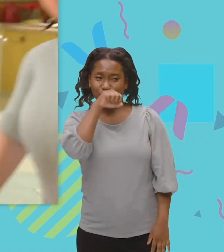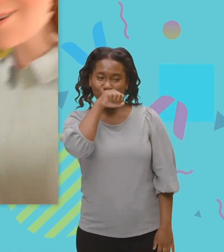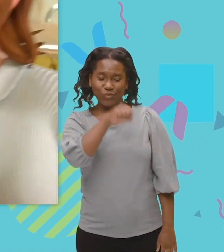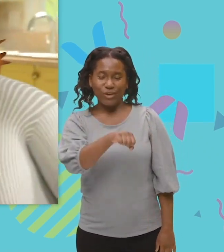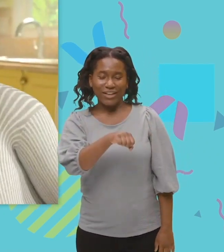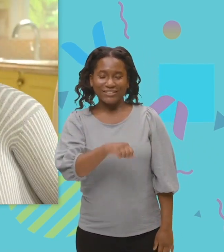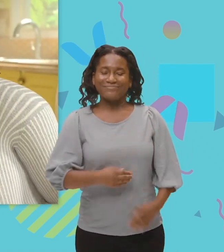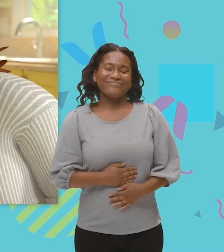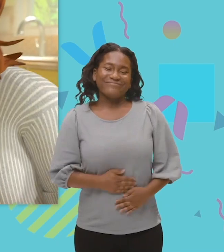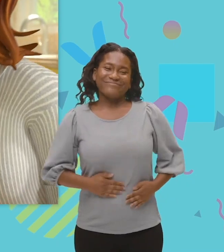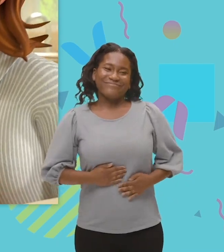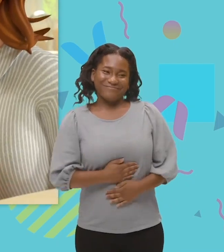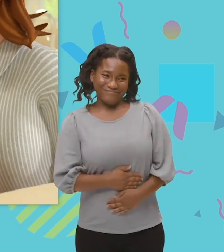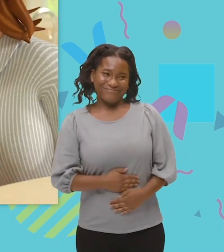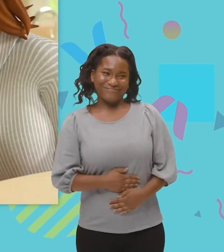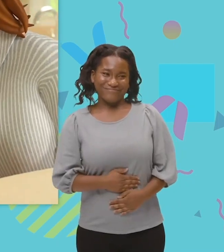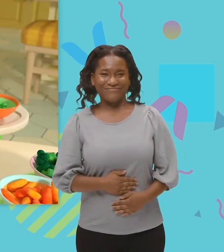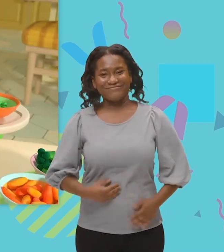yay, I love them.